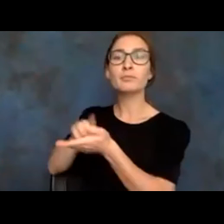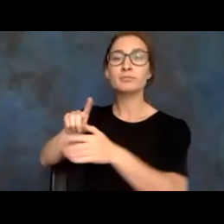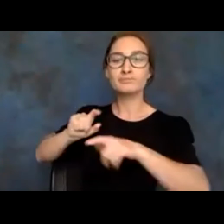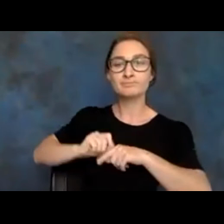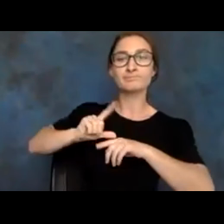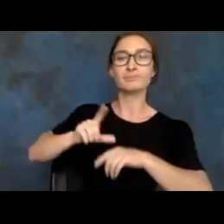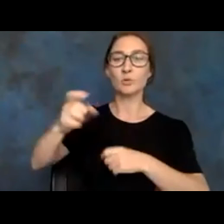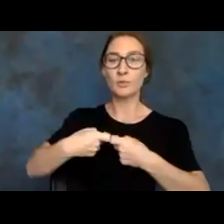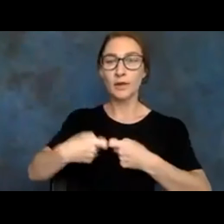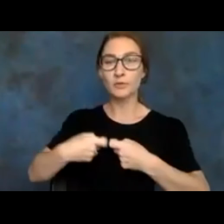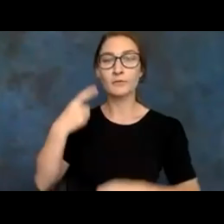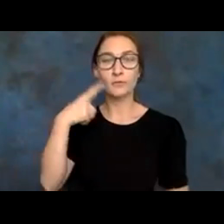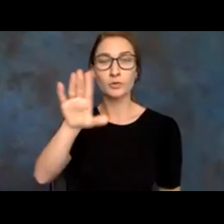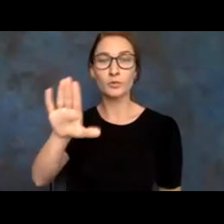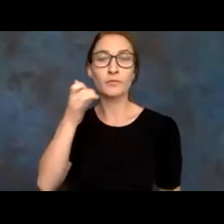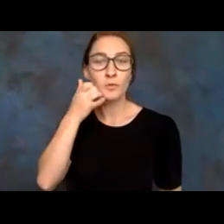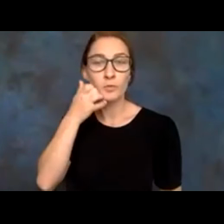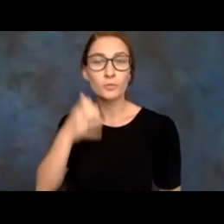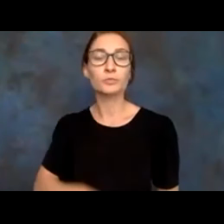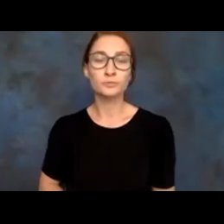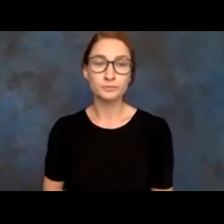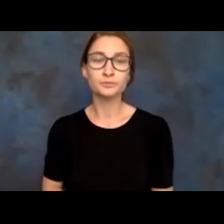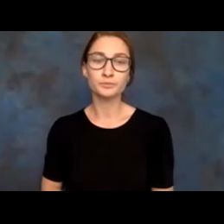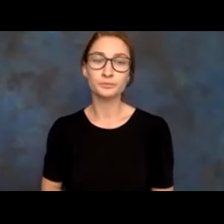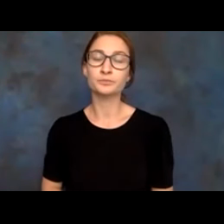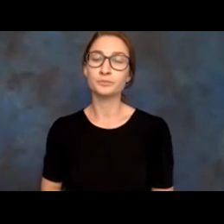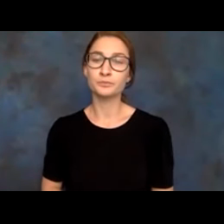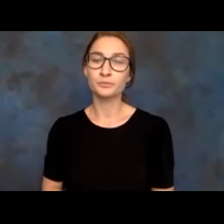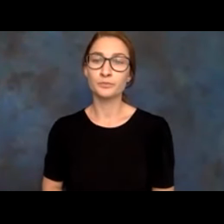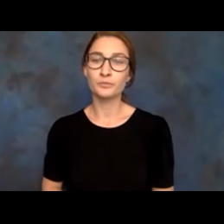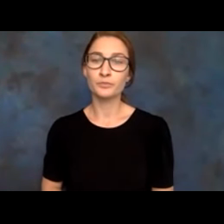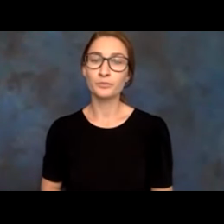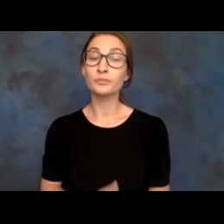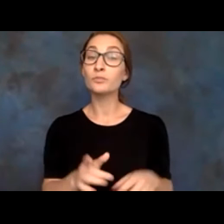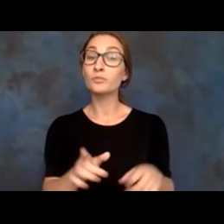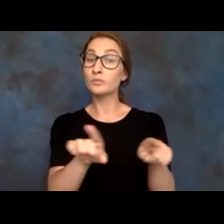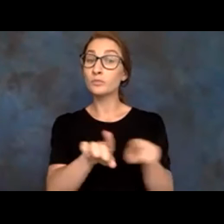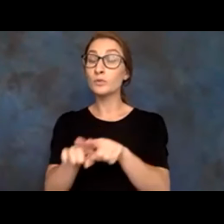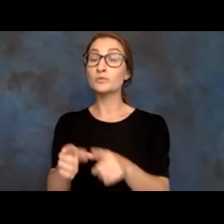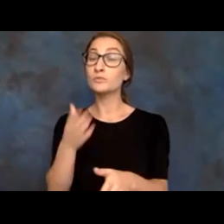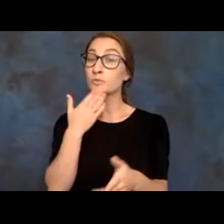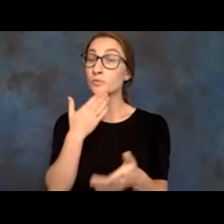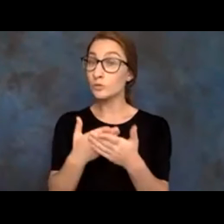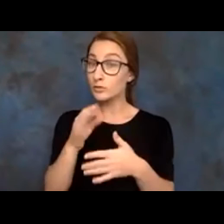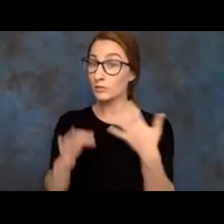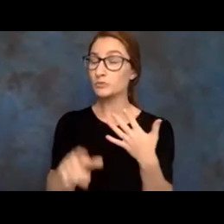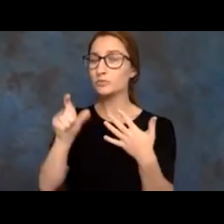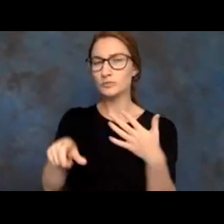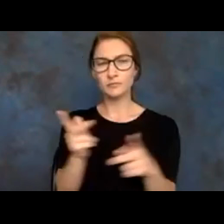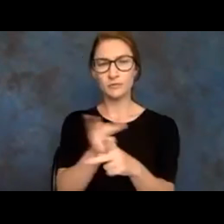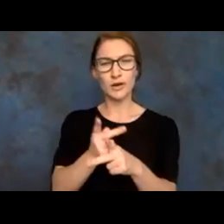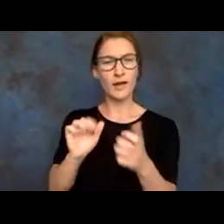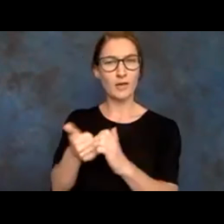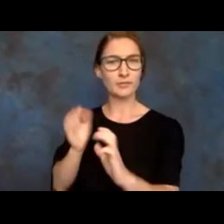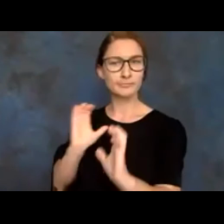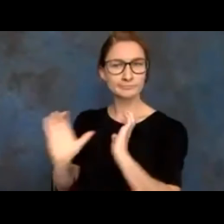time. It's also good to include different ways to communicate, whether it's a pen and